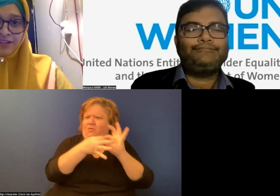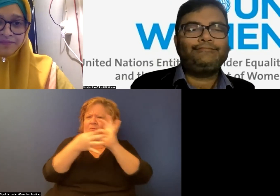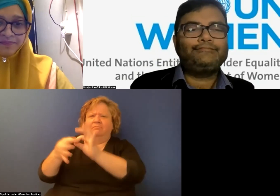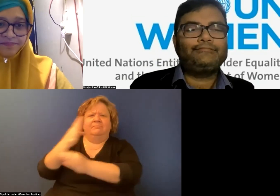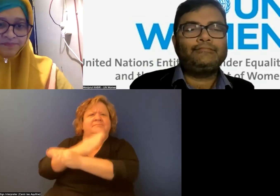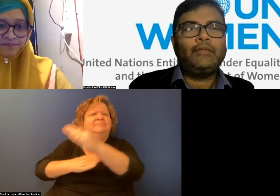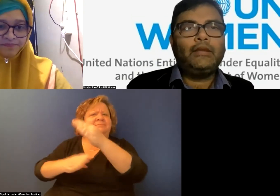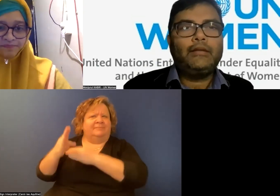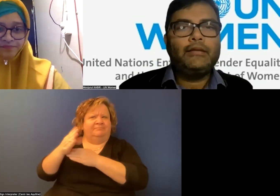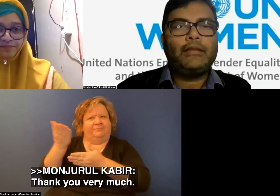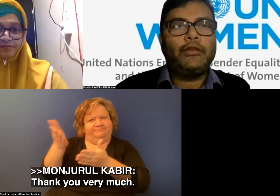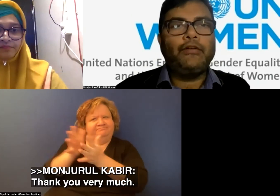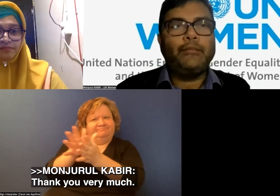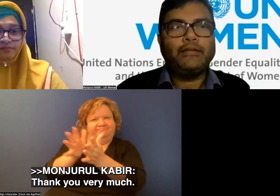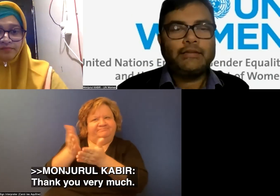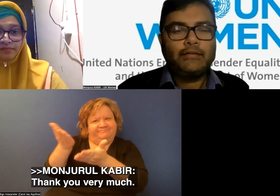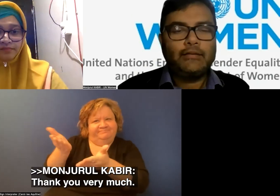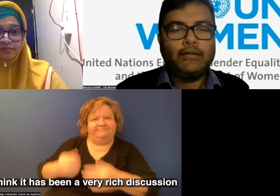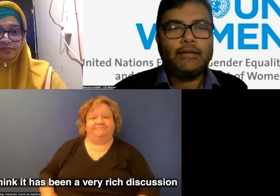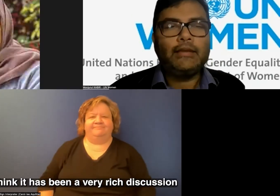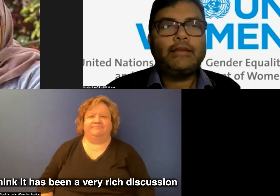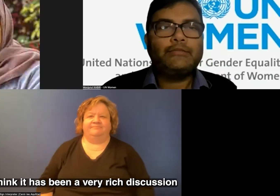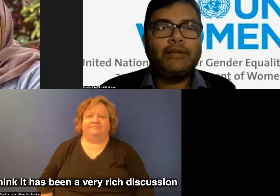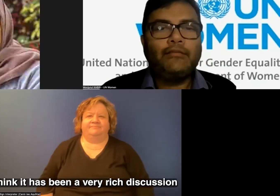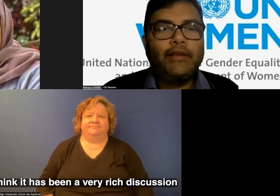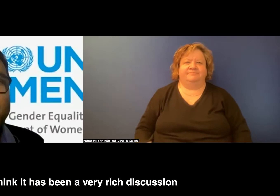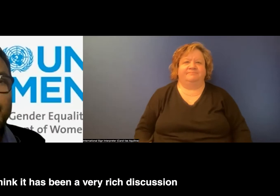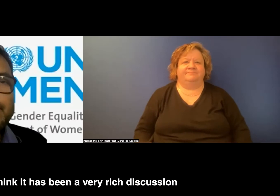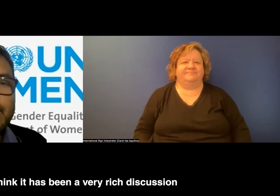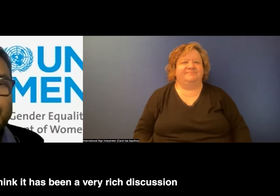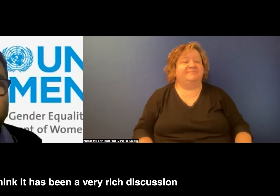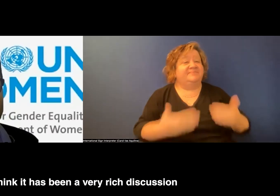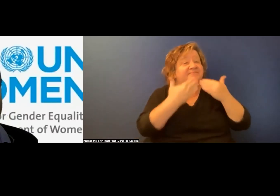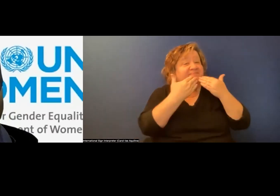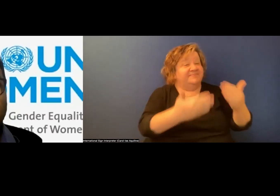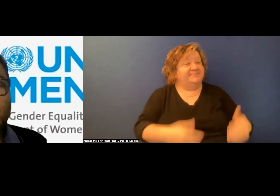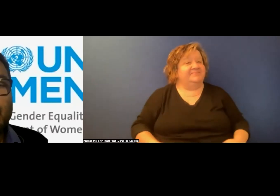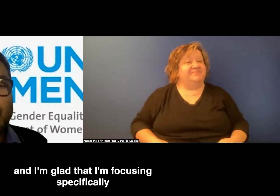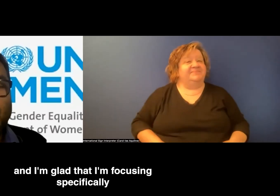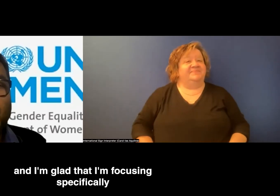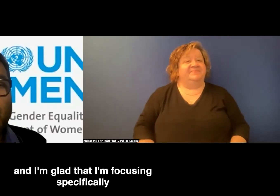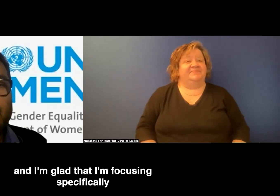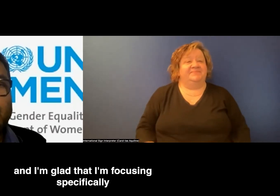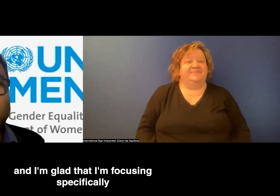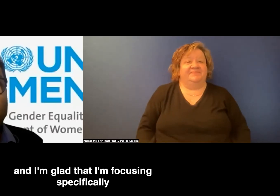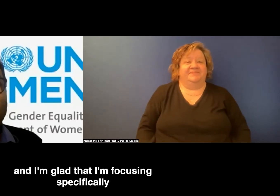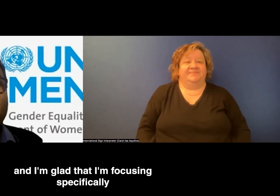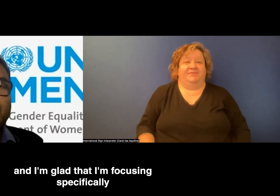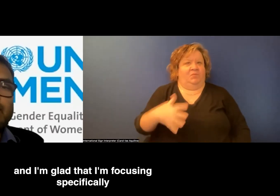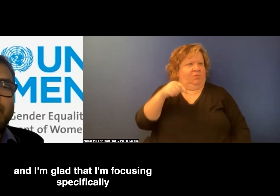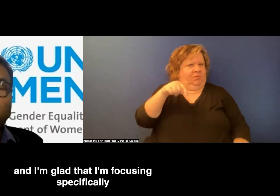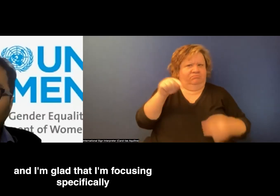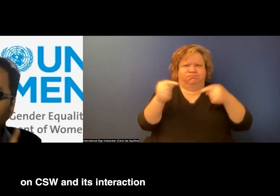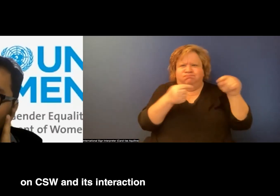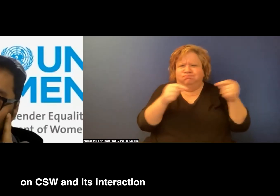yours. Thank you very much. I think it has been a very rich discussion, and I'm glad that I'm